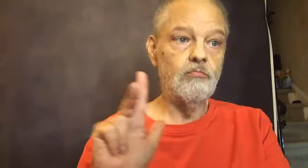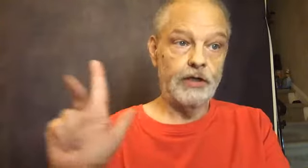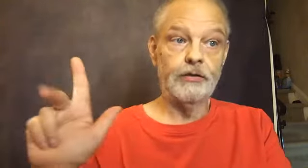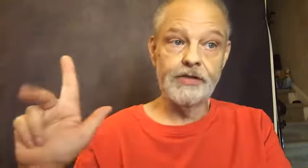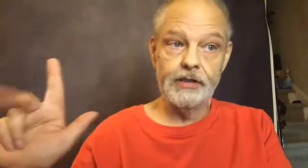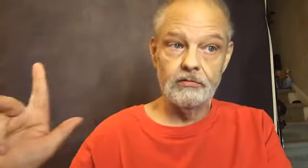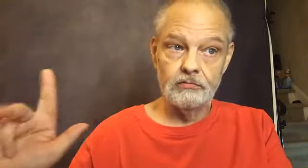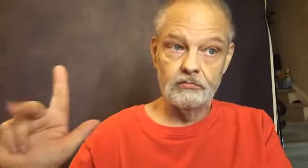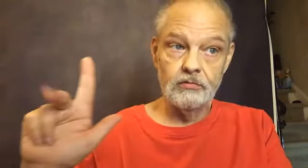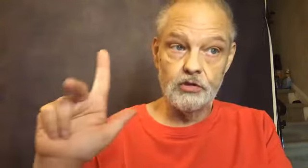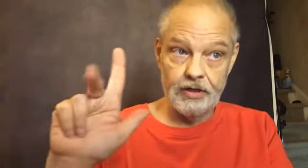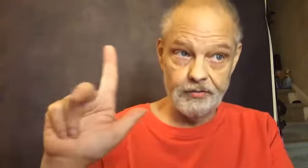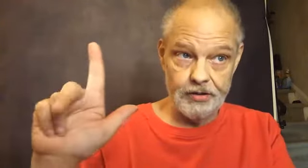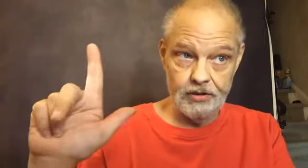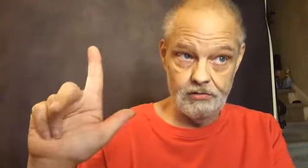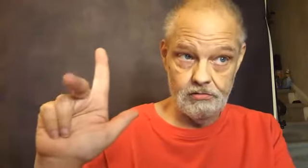But you'll see it. 23.